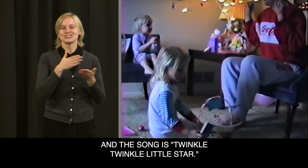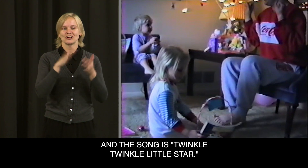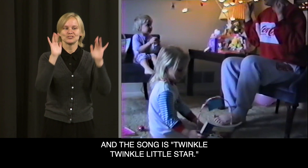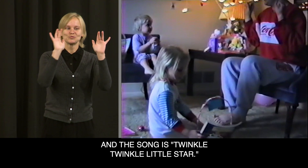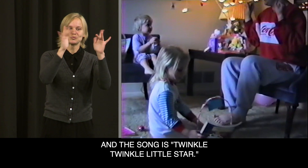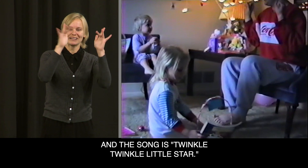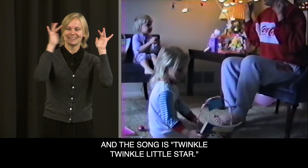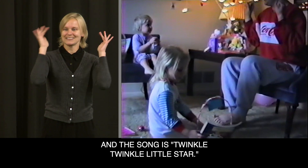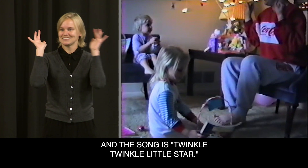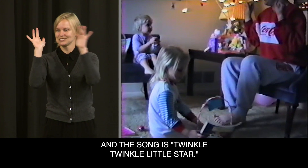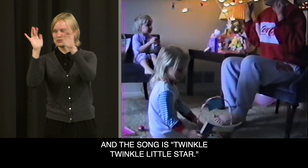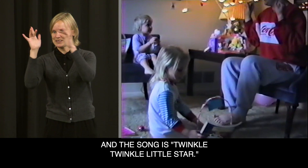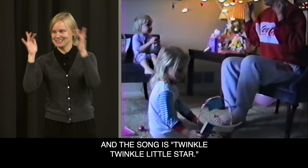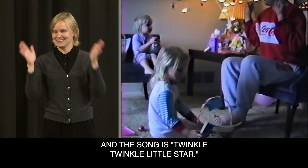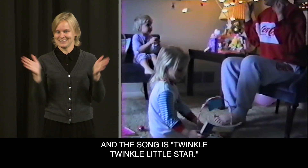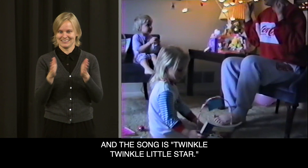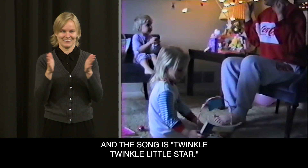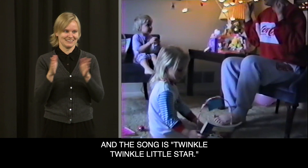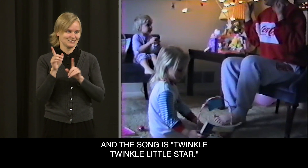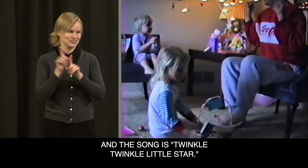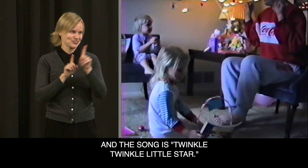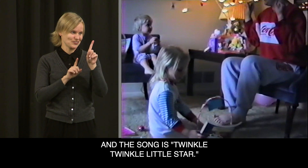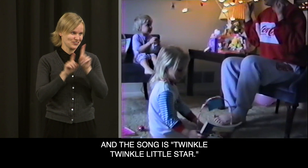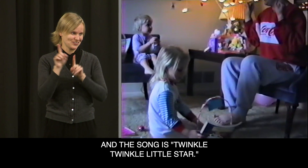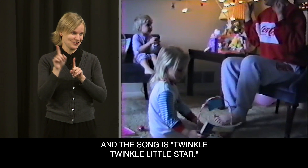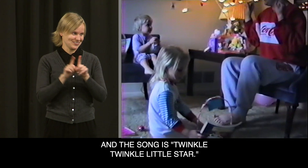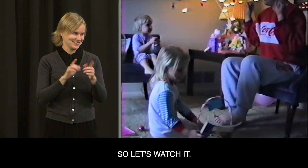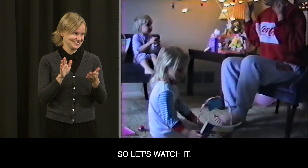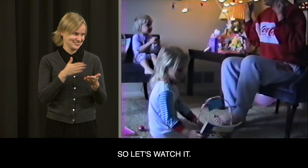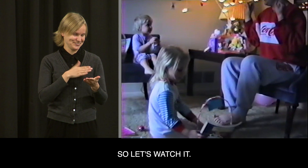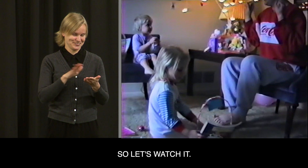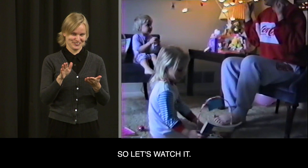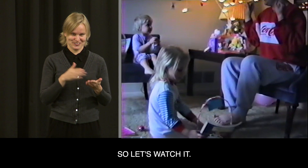And the song is Twinkle, Twinkle, Little Star. So let's watch it.